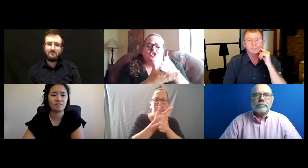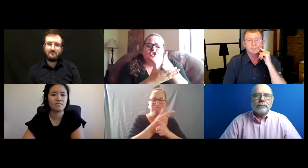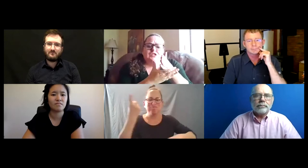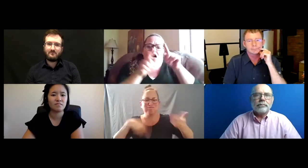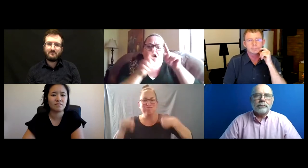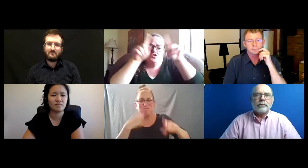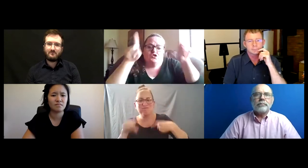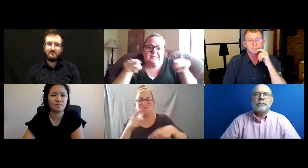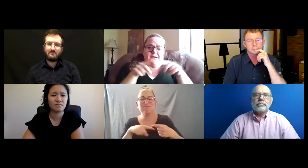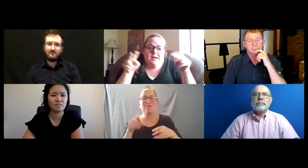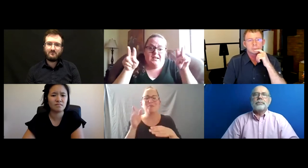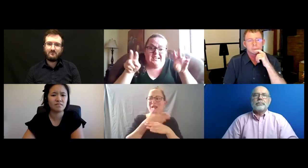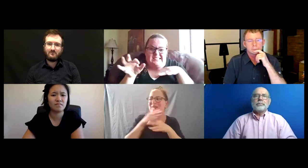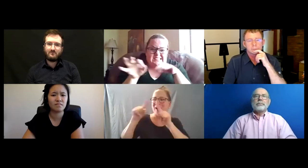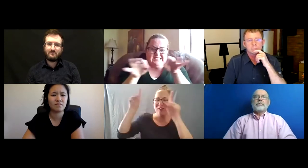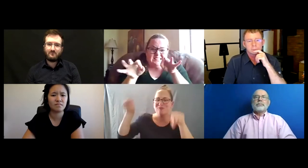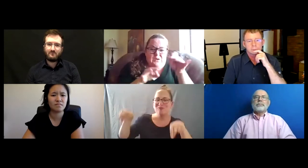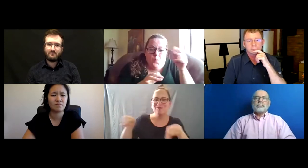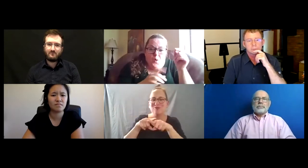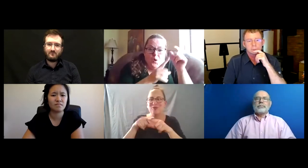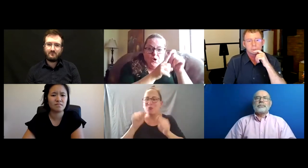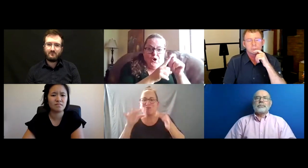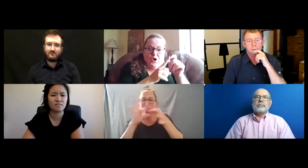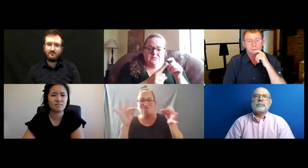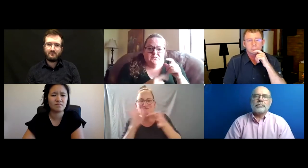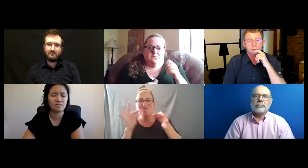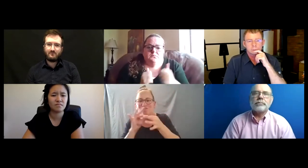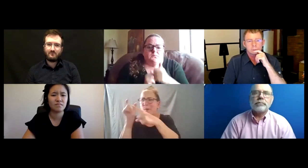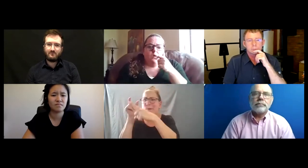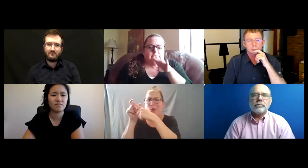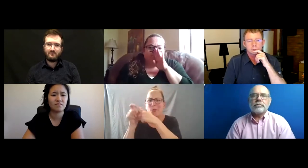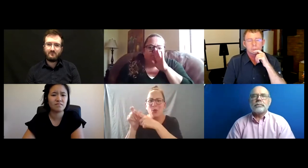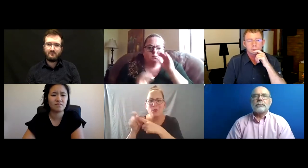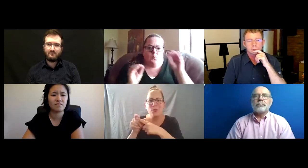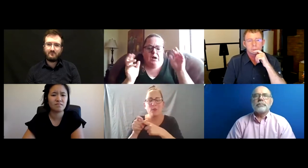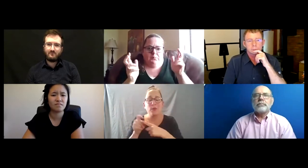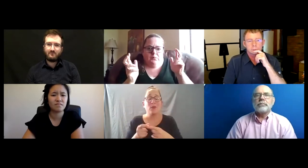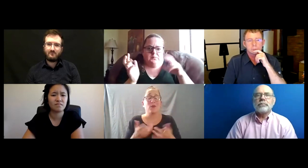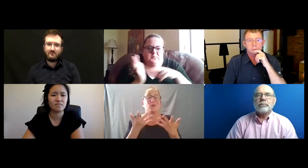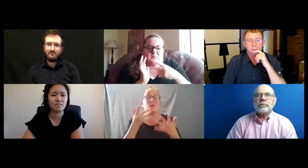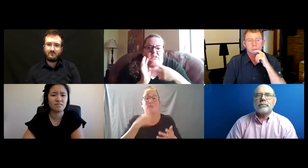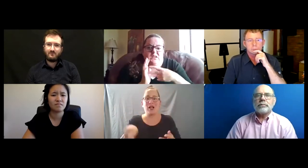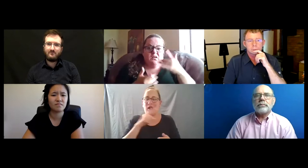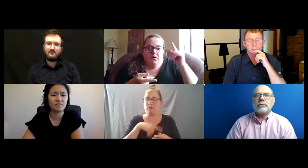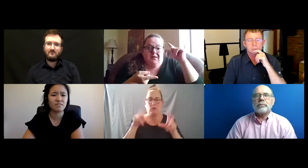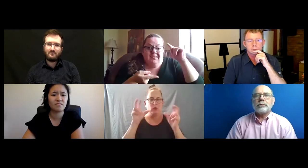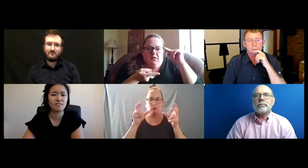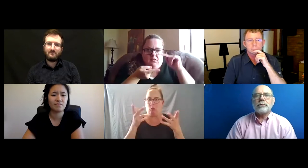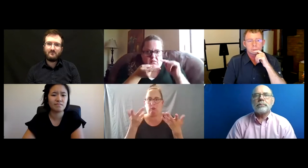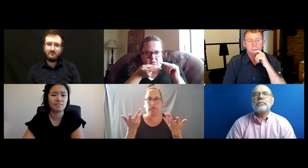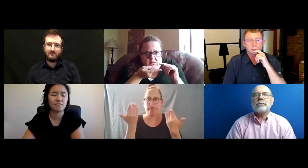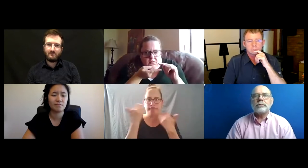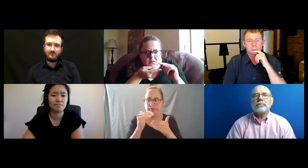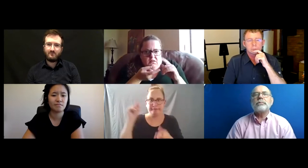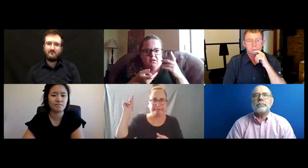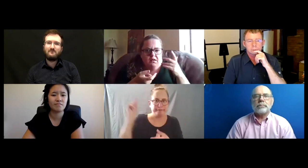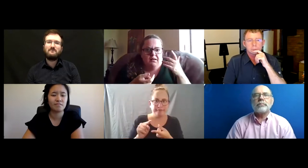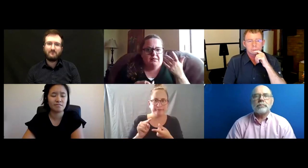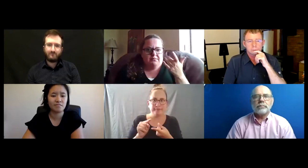the need for using ASL, the visual language, was very difficult and frustrating for deaf and hard of